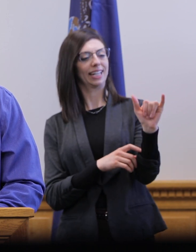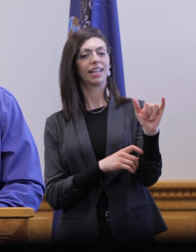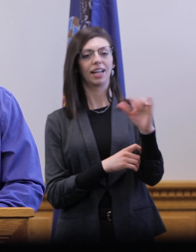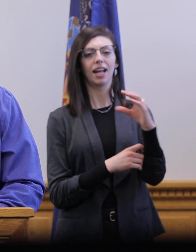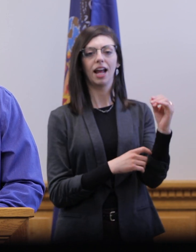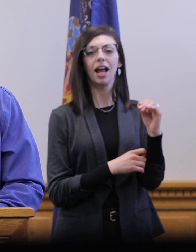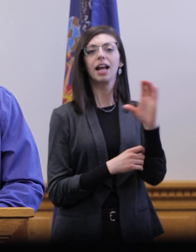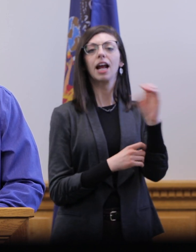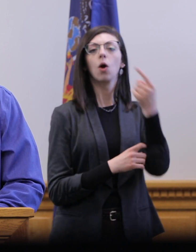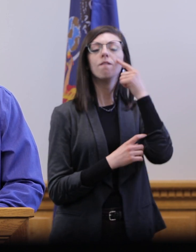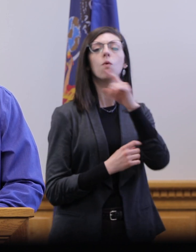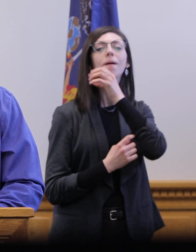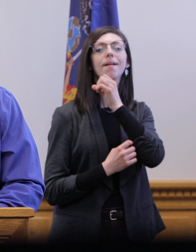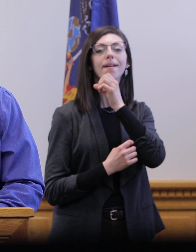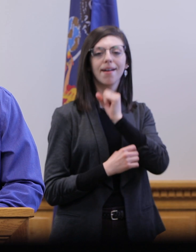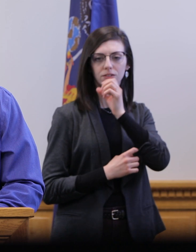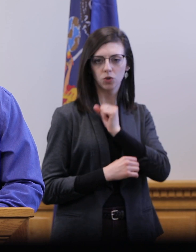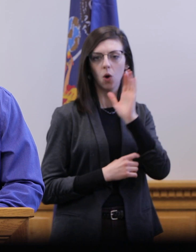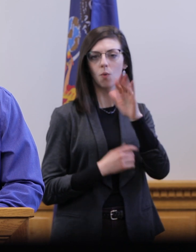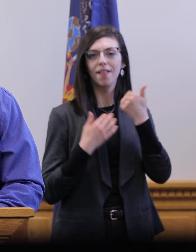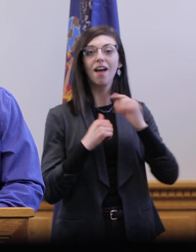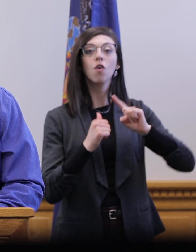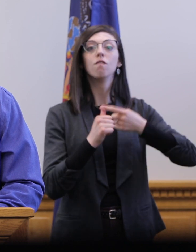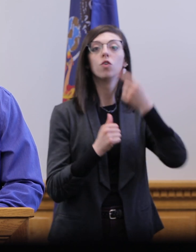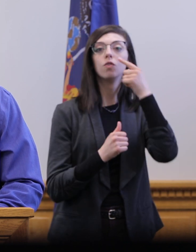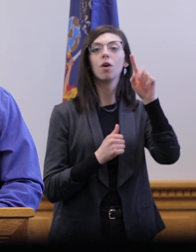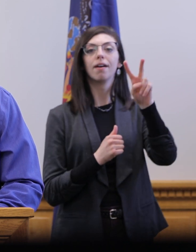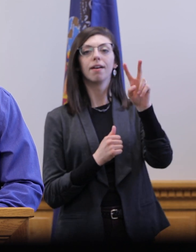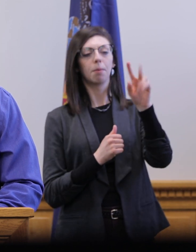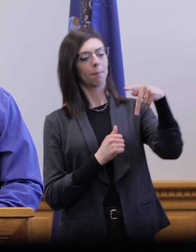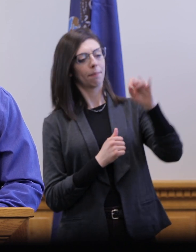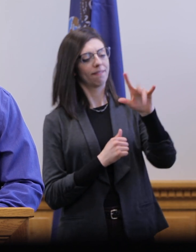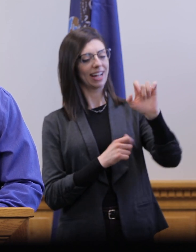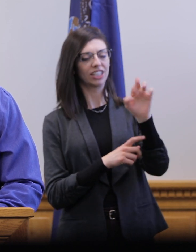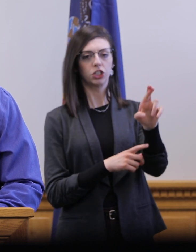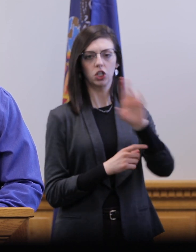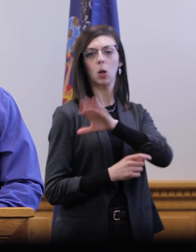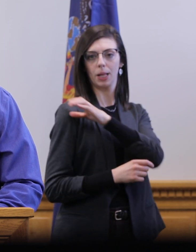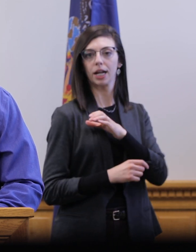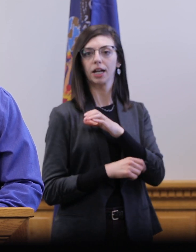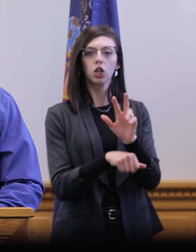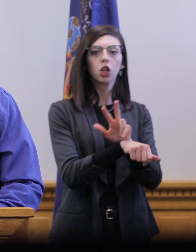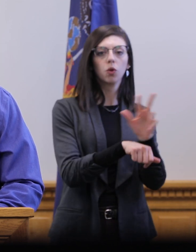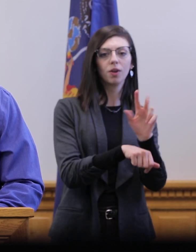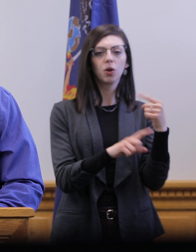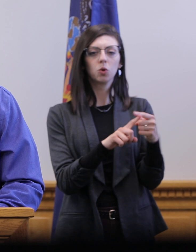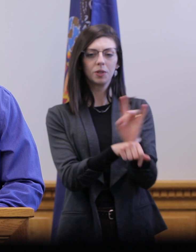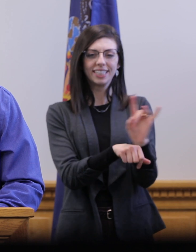Office for the Aging will hold a first dose Pfizer vaccine clinic from 3 to 7 at the Pulaski High School on Route